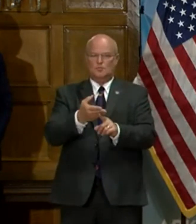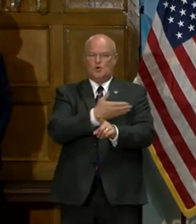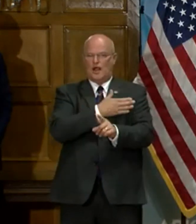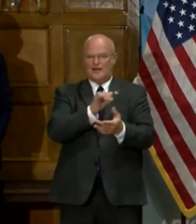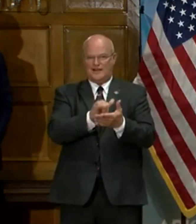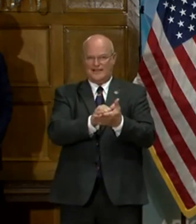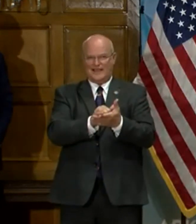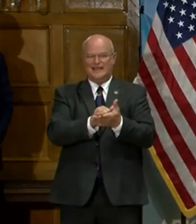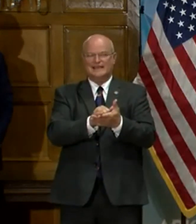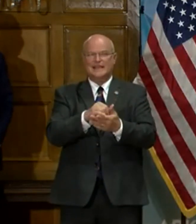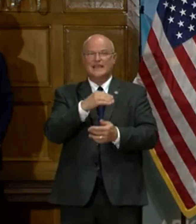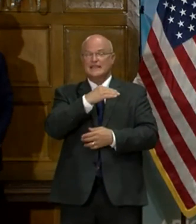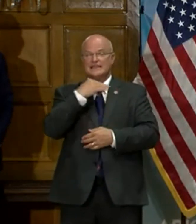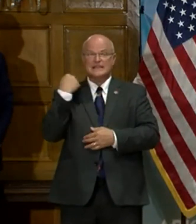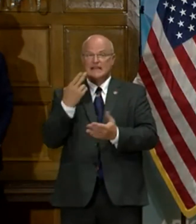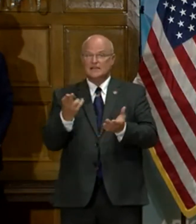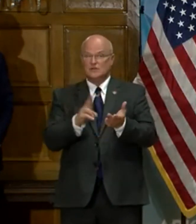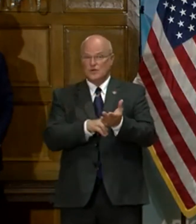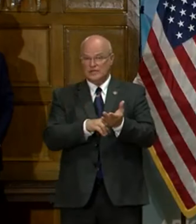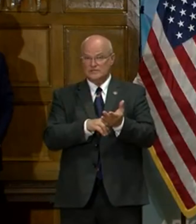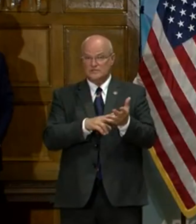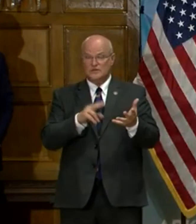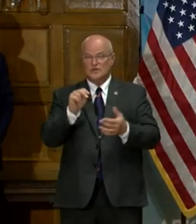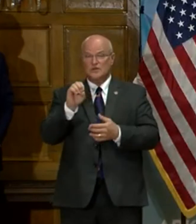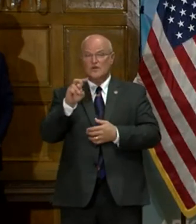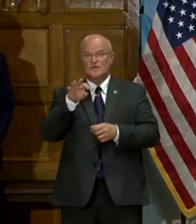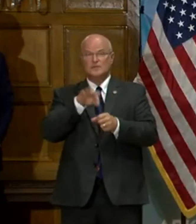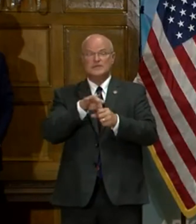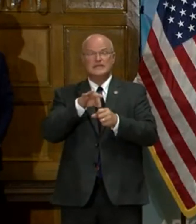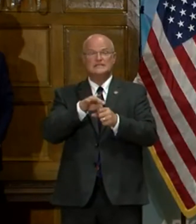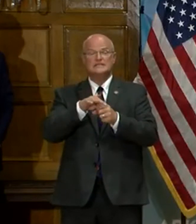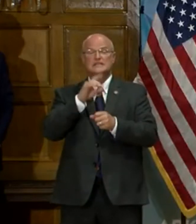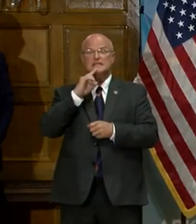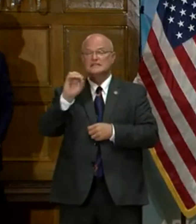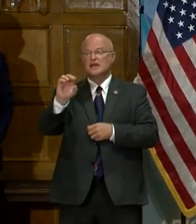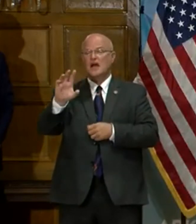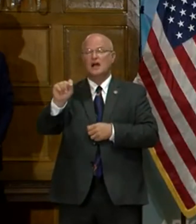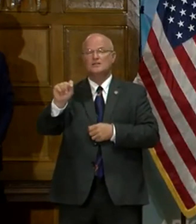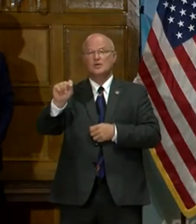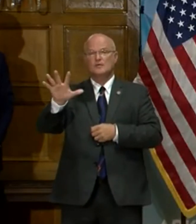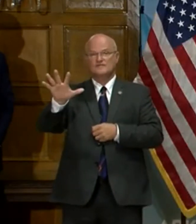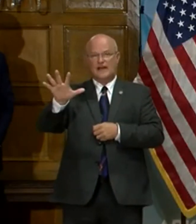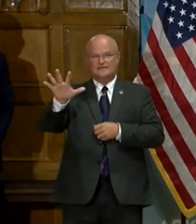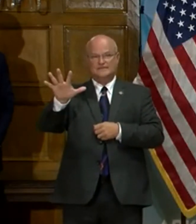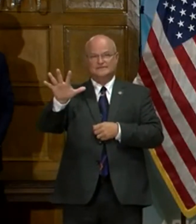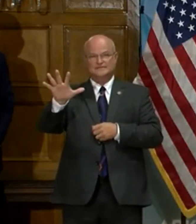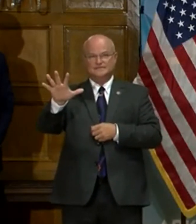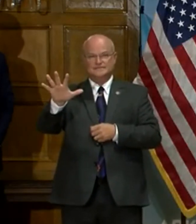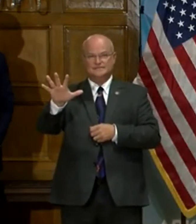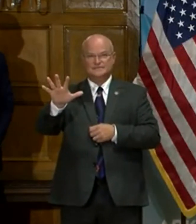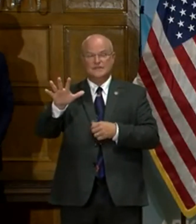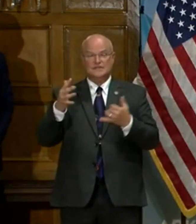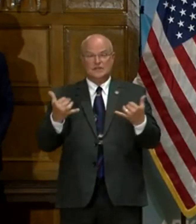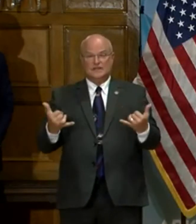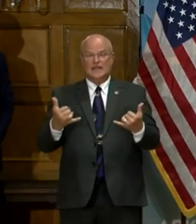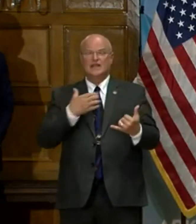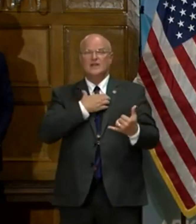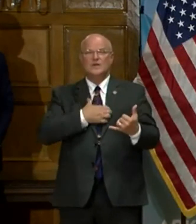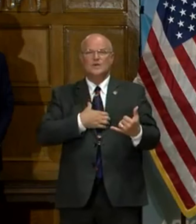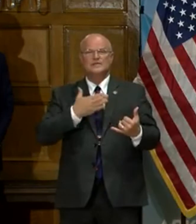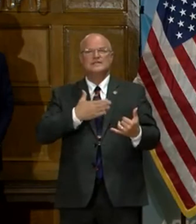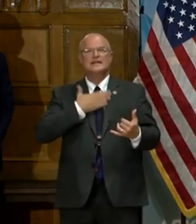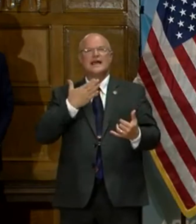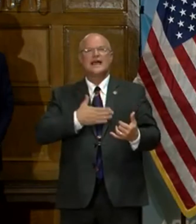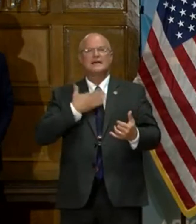to that, and the deadline to register for the November election is October the 5th. So with that, I want to wish everyone